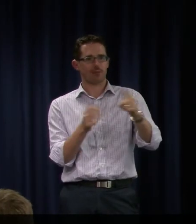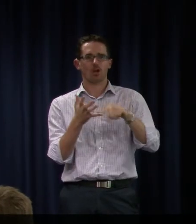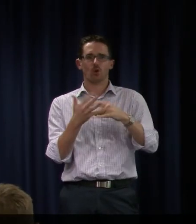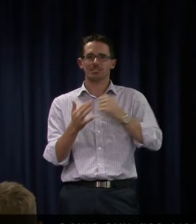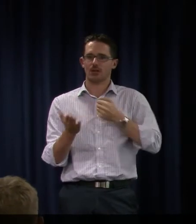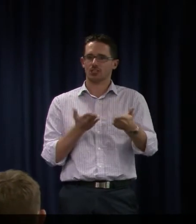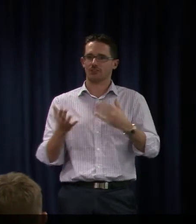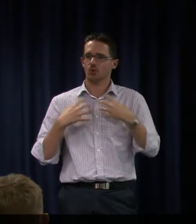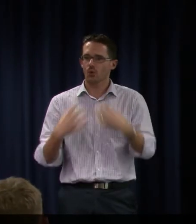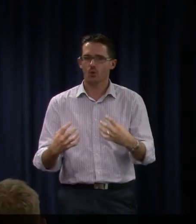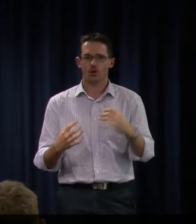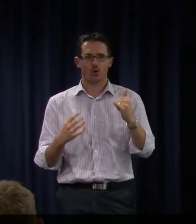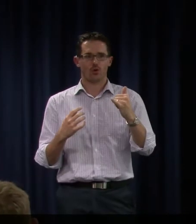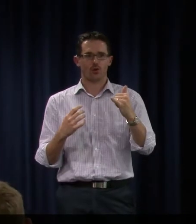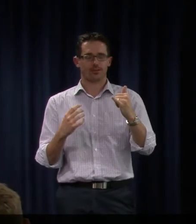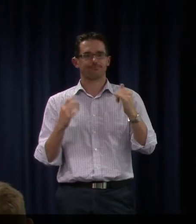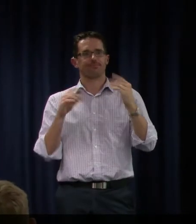newsletter. So how can we